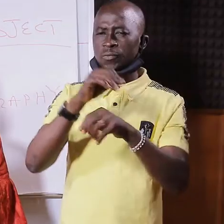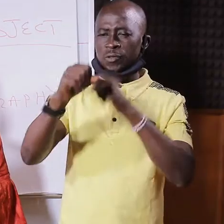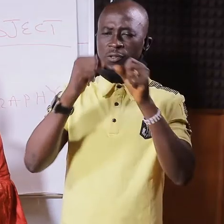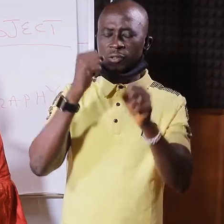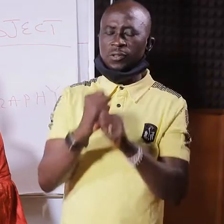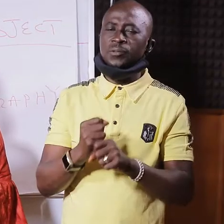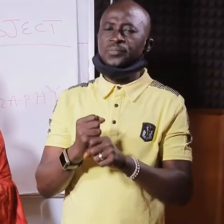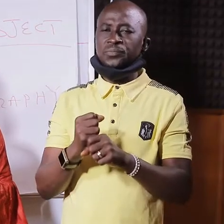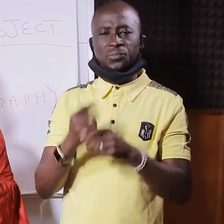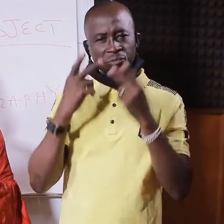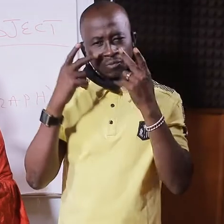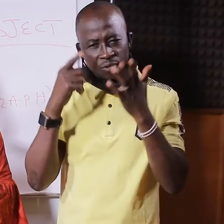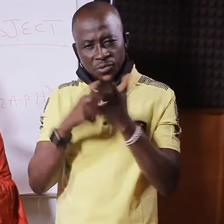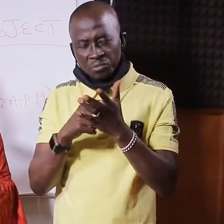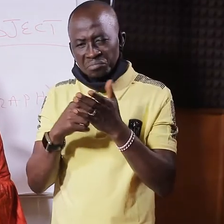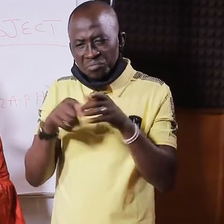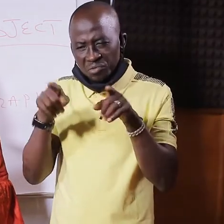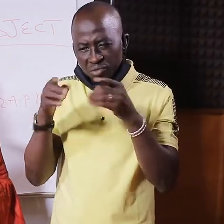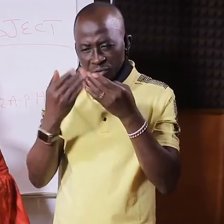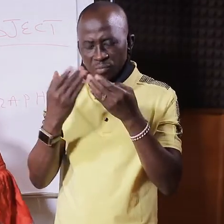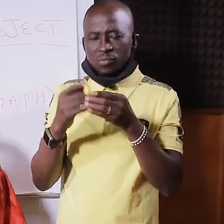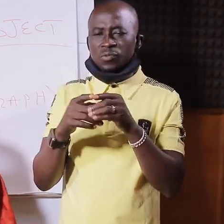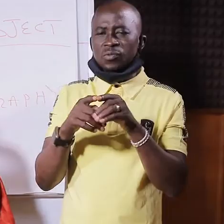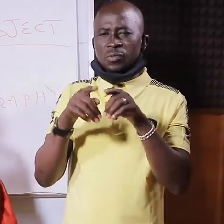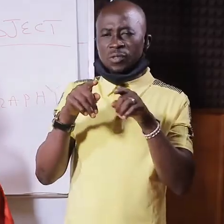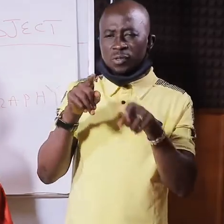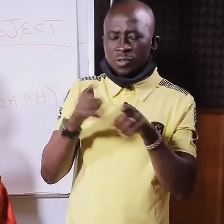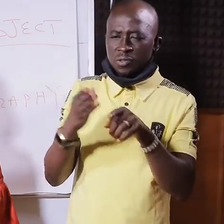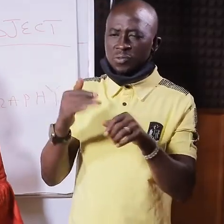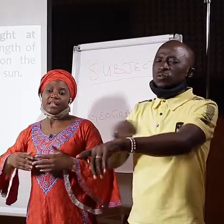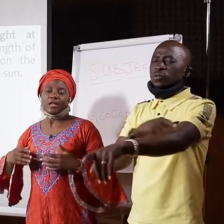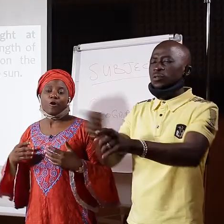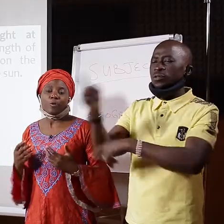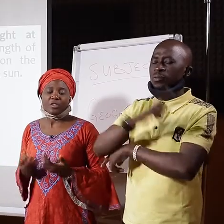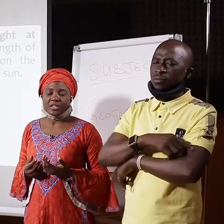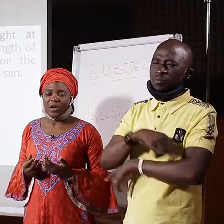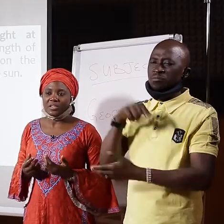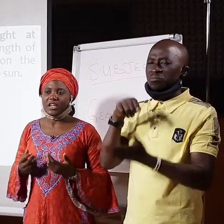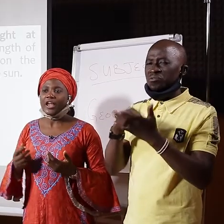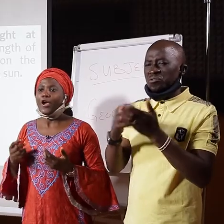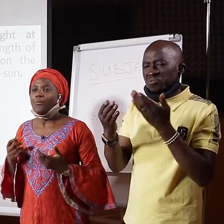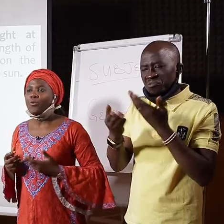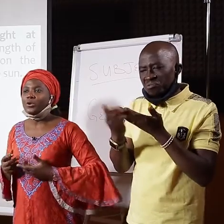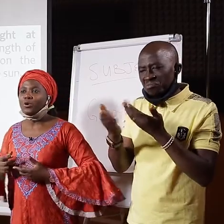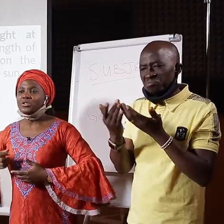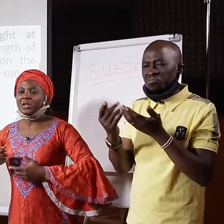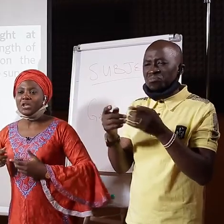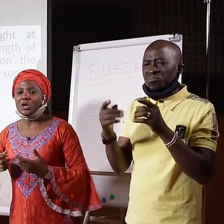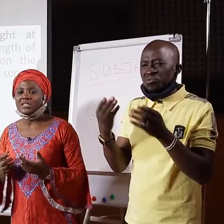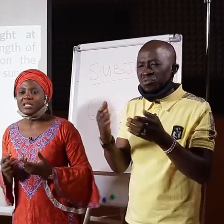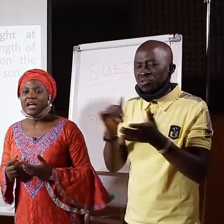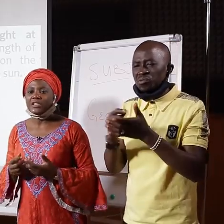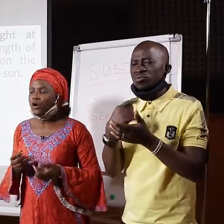year. Now, we look at this, the common thing we say is we have longer days, shorter nights. These are common things that we say, but we don't